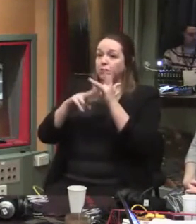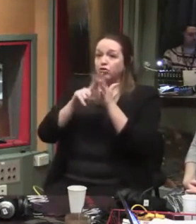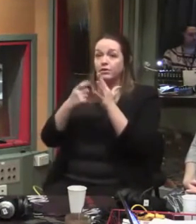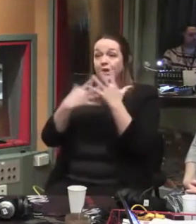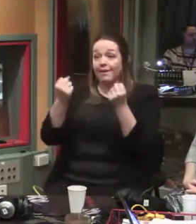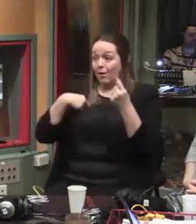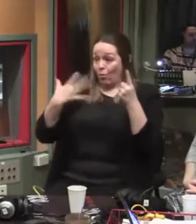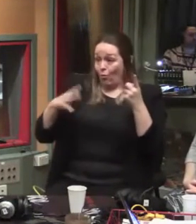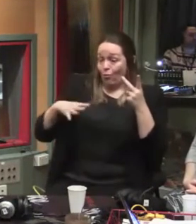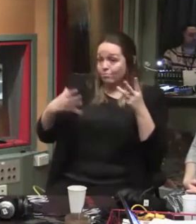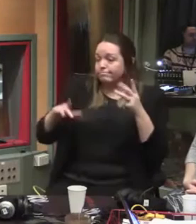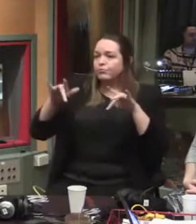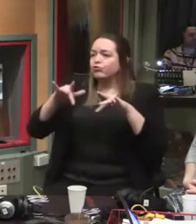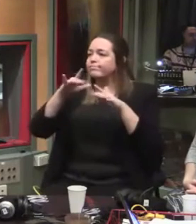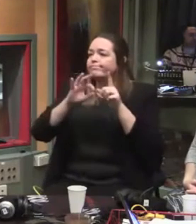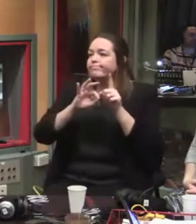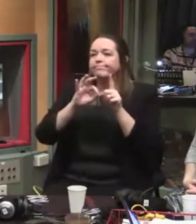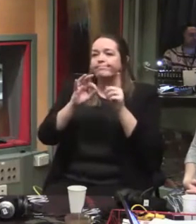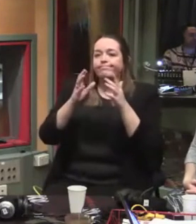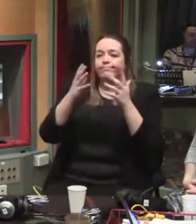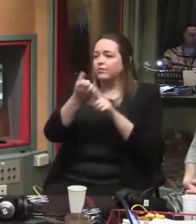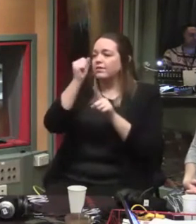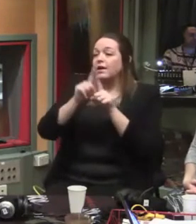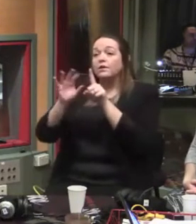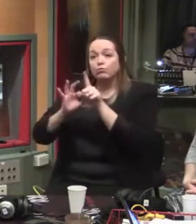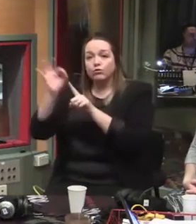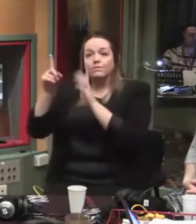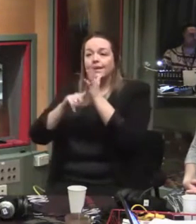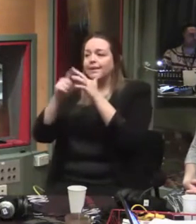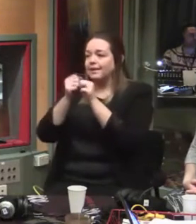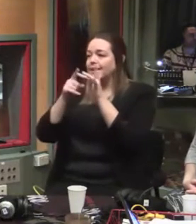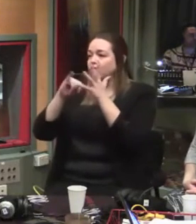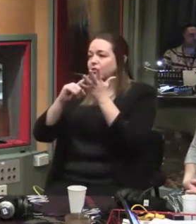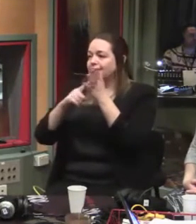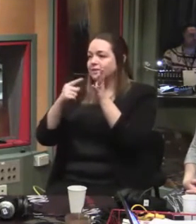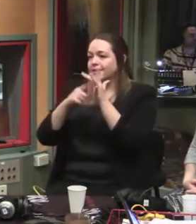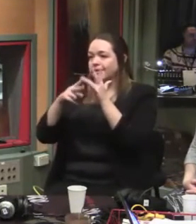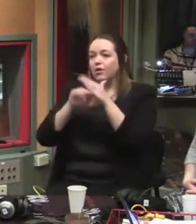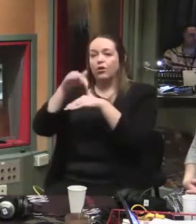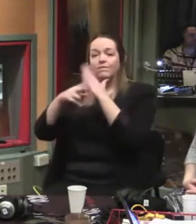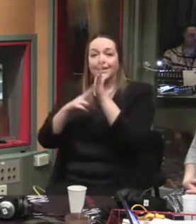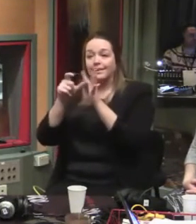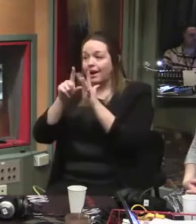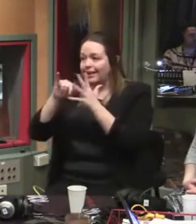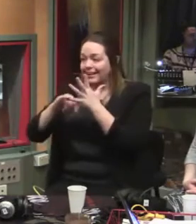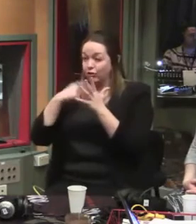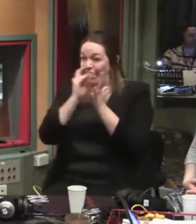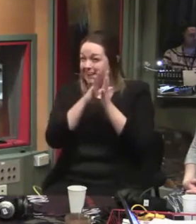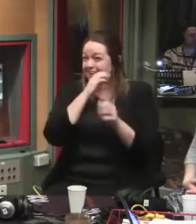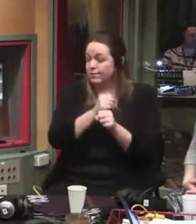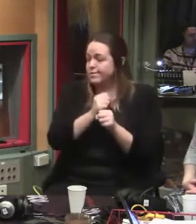some improvements in the legislation around the National Disability Insurance Scheme that I couldn't convince government on, some amendments to